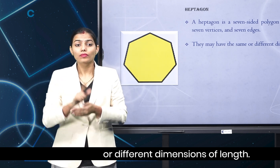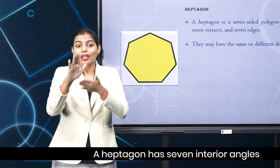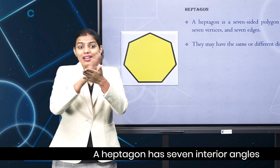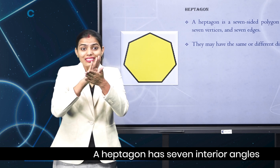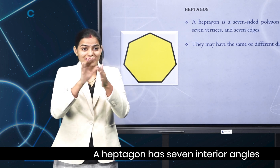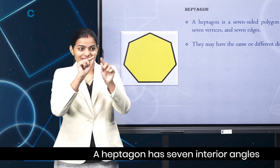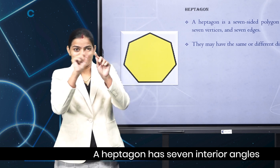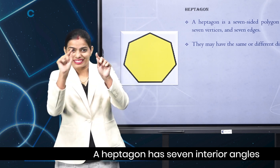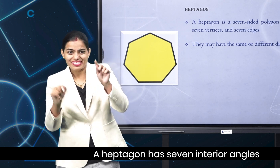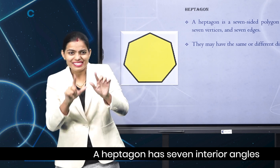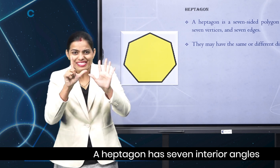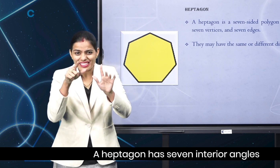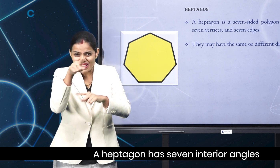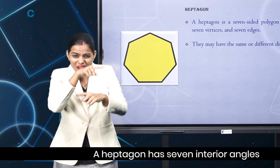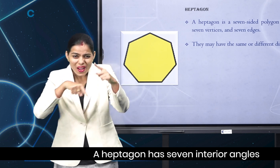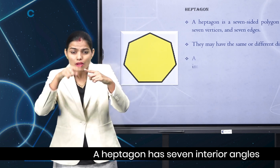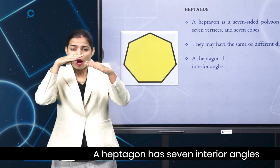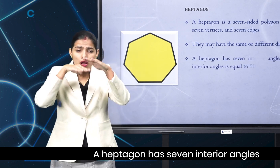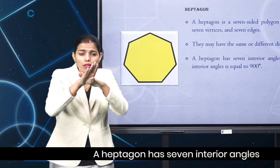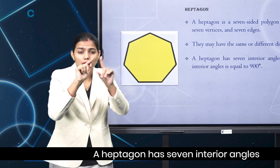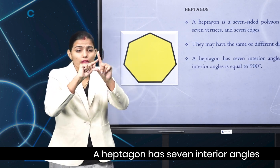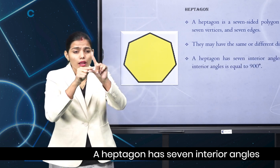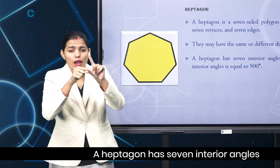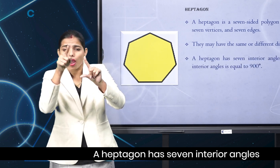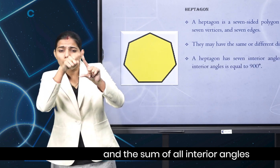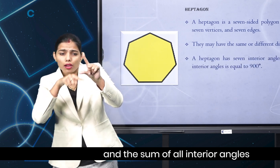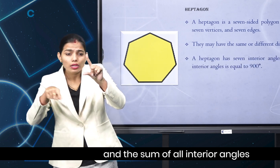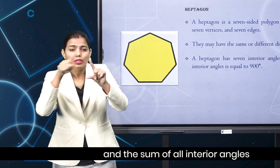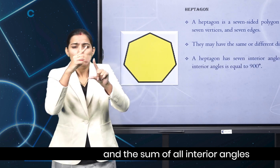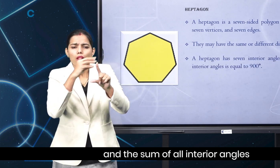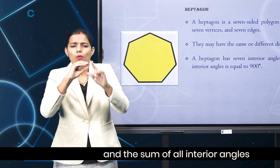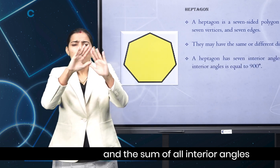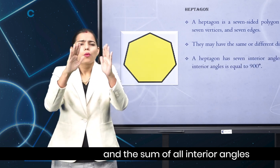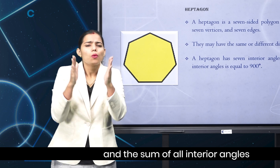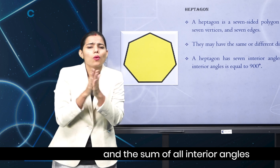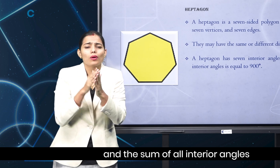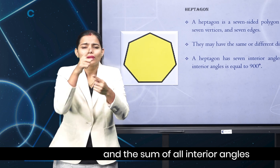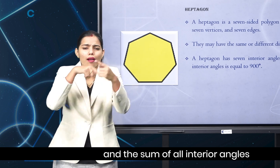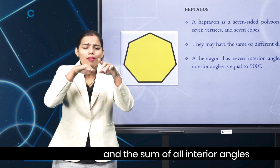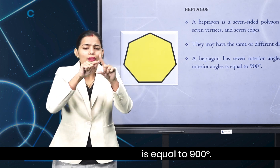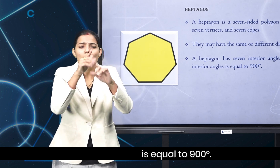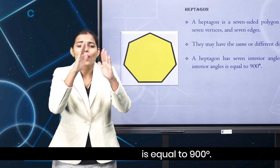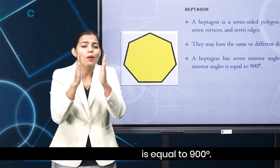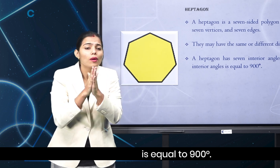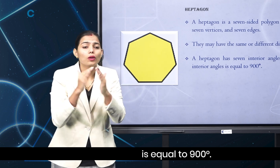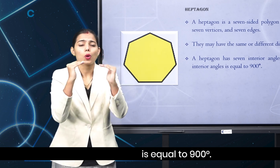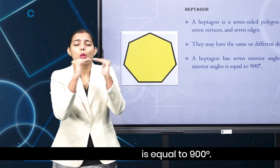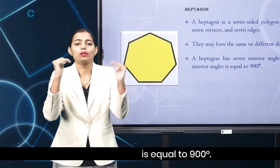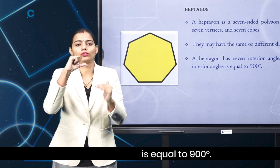A heptagon has 7 interior angles and the sum of all interior angles is equal to